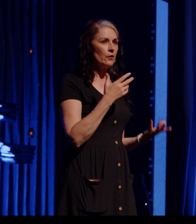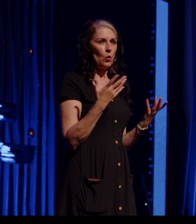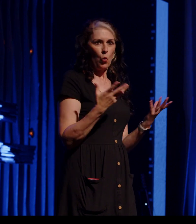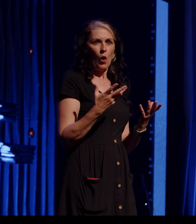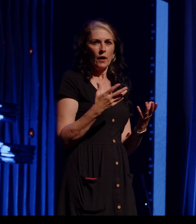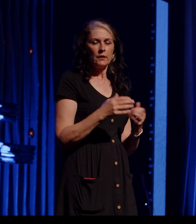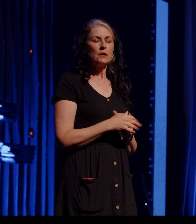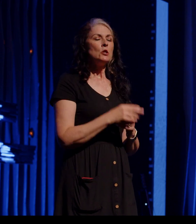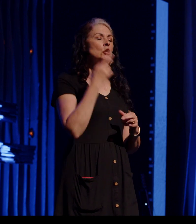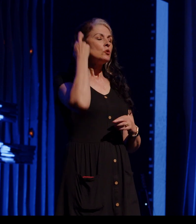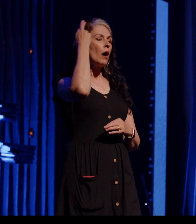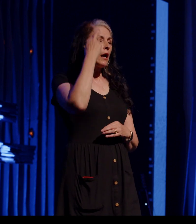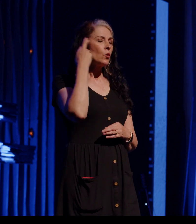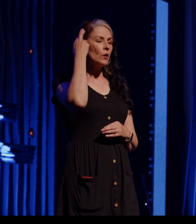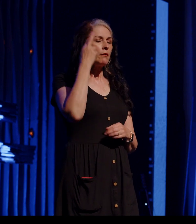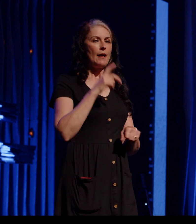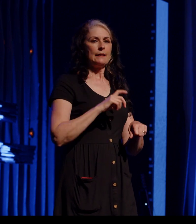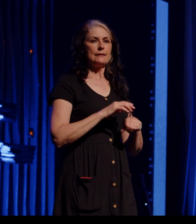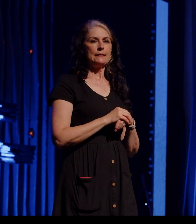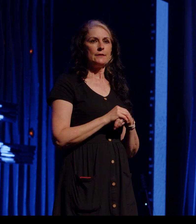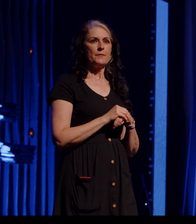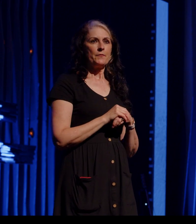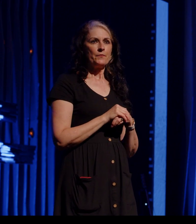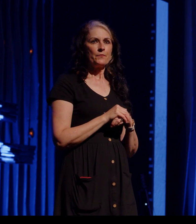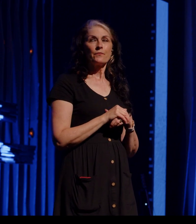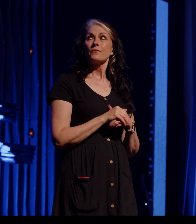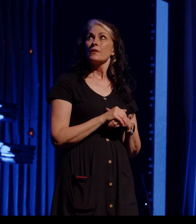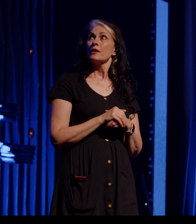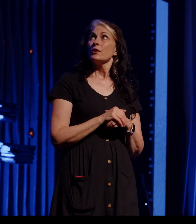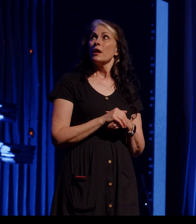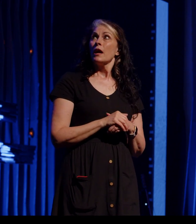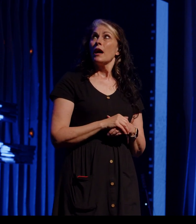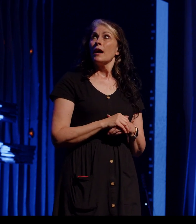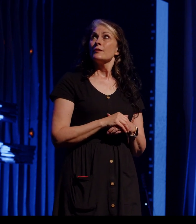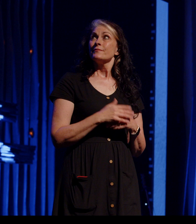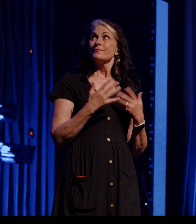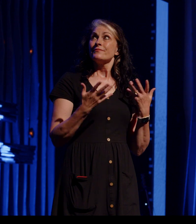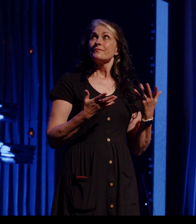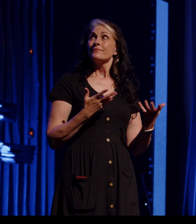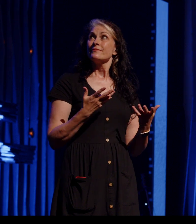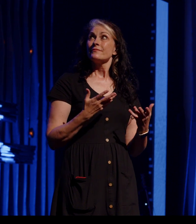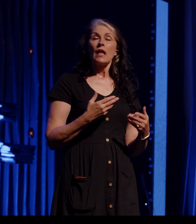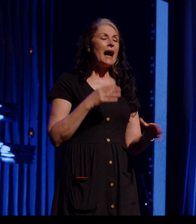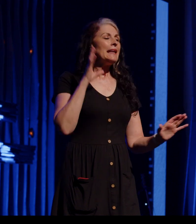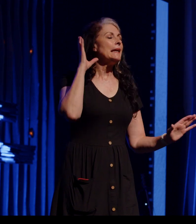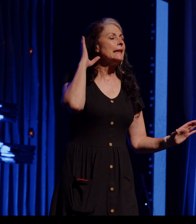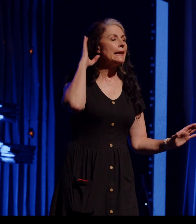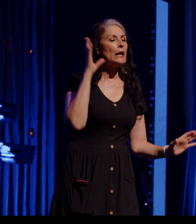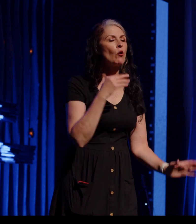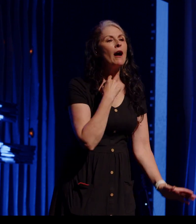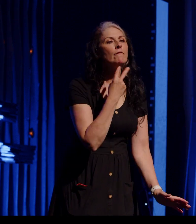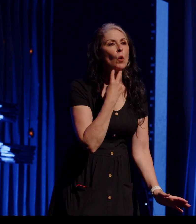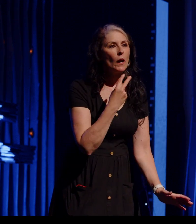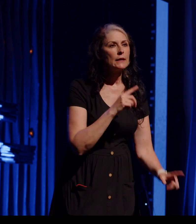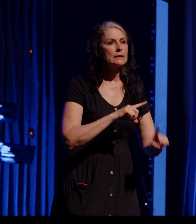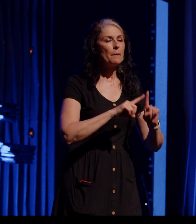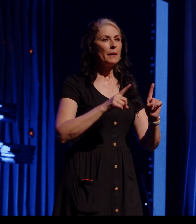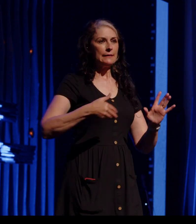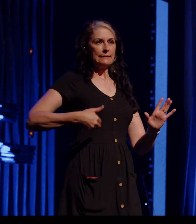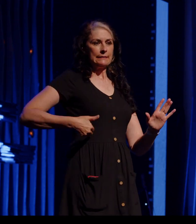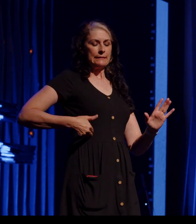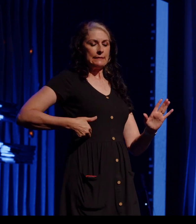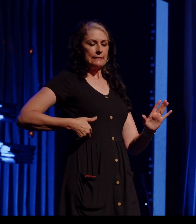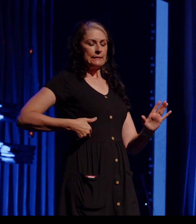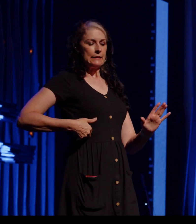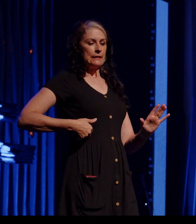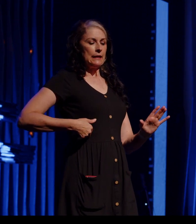was where I realized that God had, and I had heard, I didn't hear a voice, but when I was in the middle